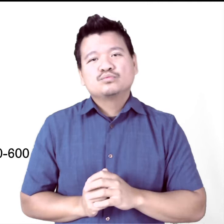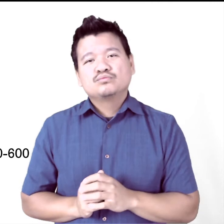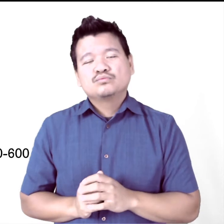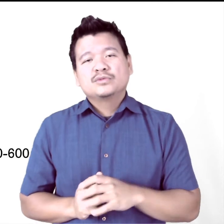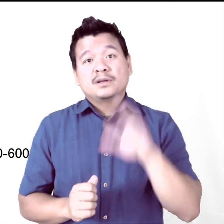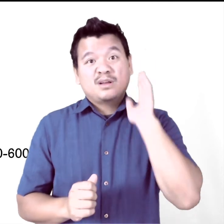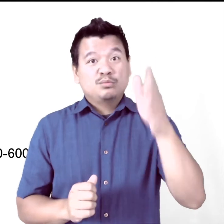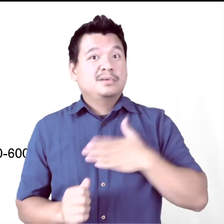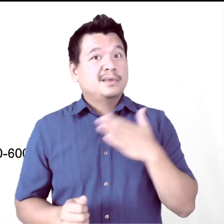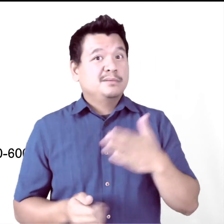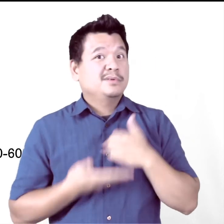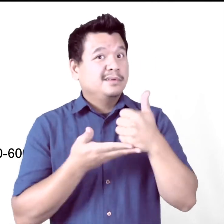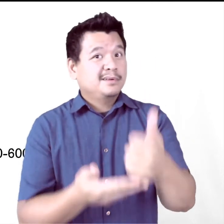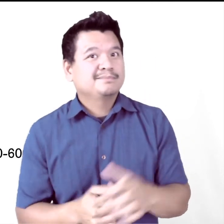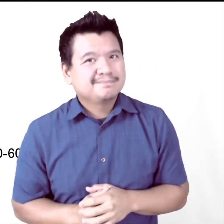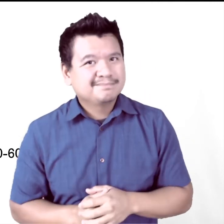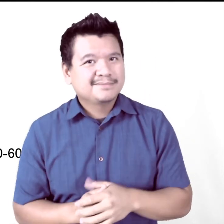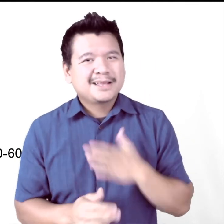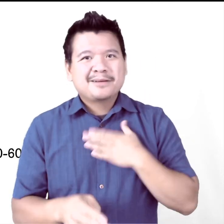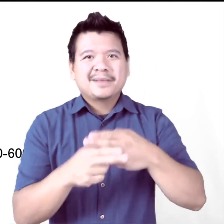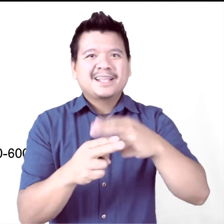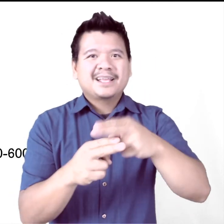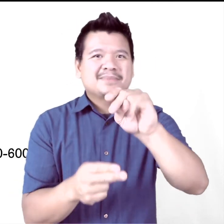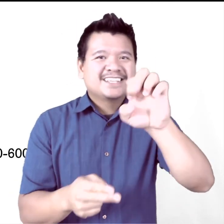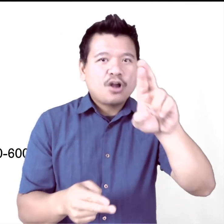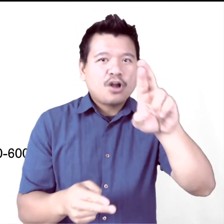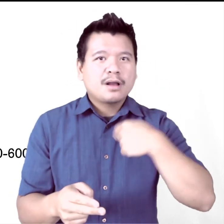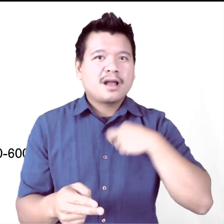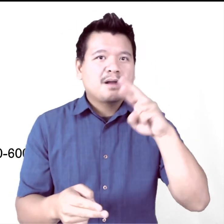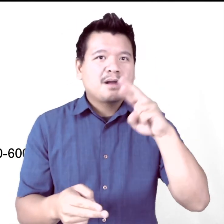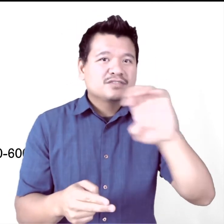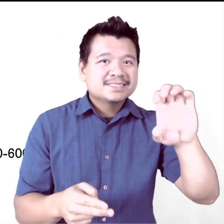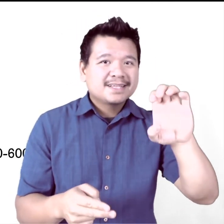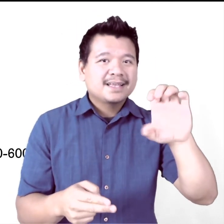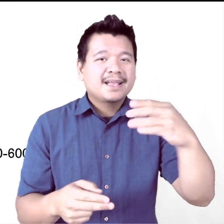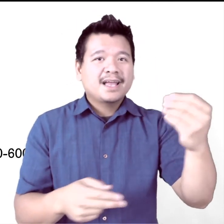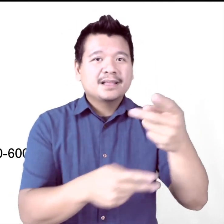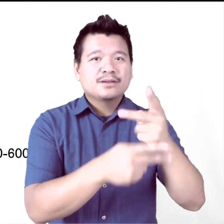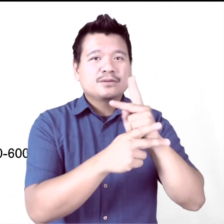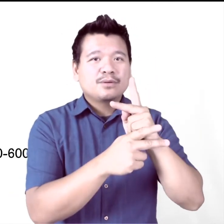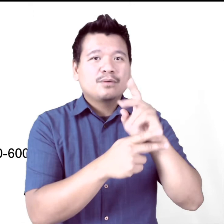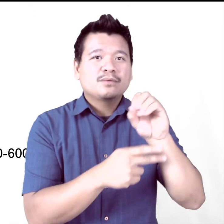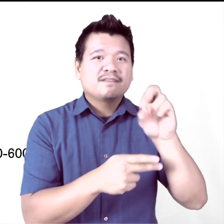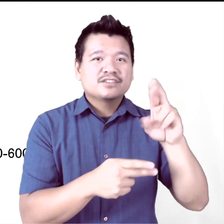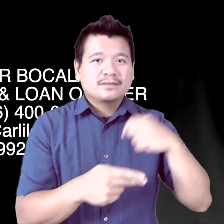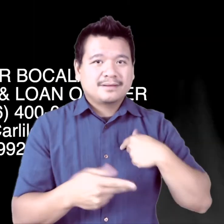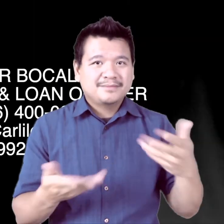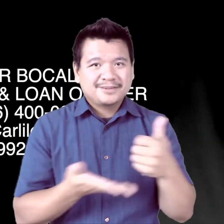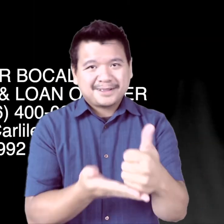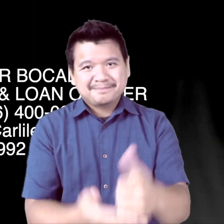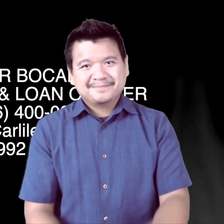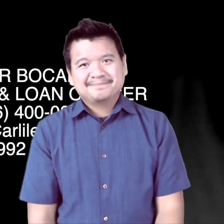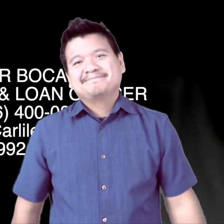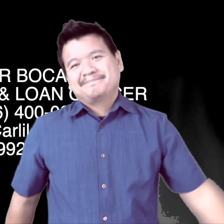916-400-0852, and I'll be happy to help you out. My name is Nicar. I'm a realtor and loan officer, and I'm here to help.